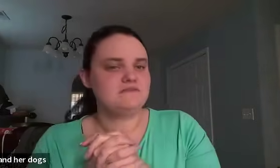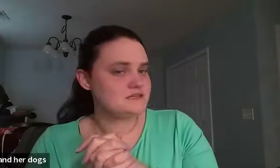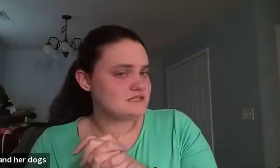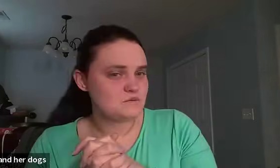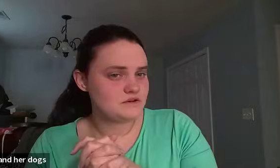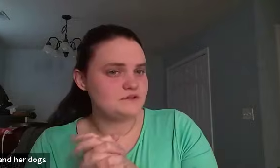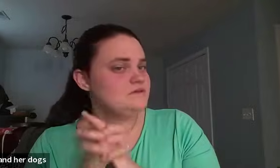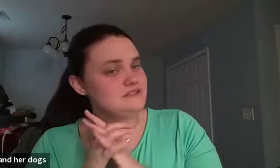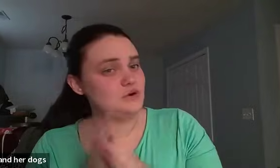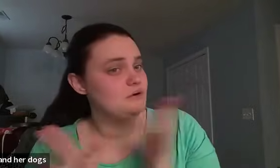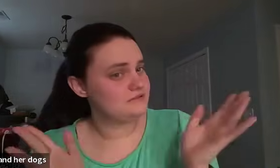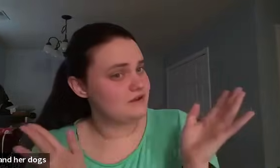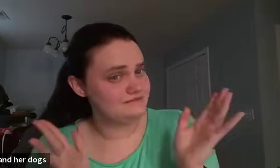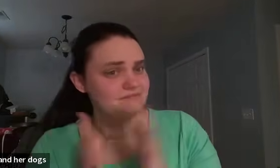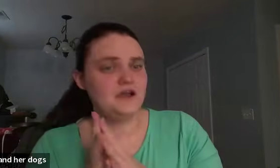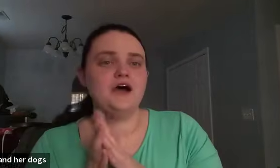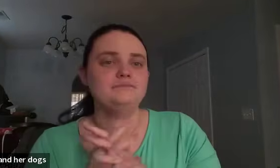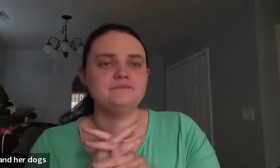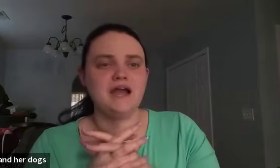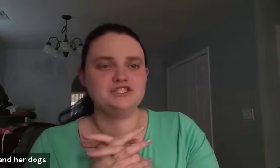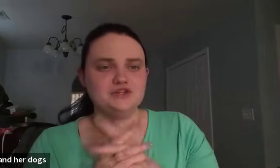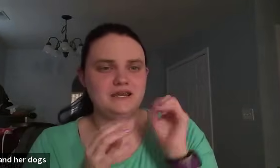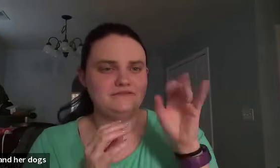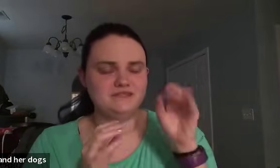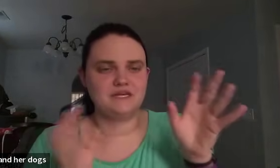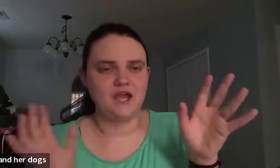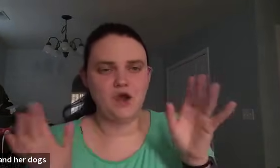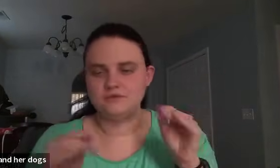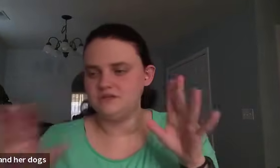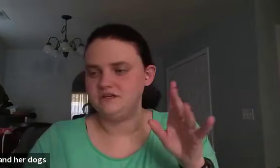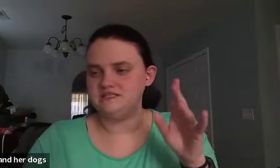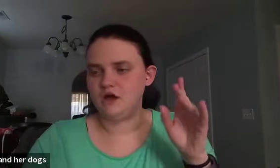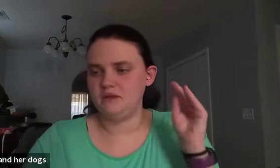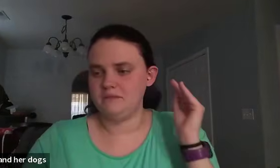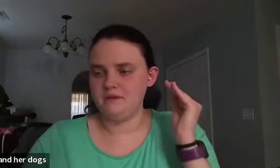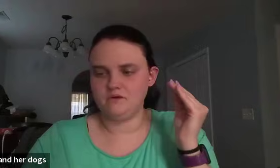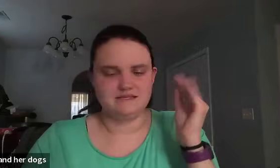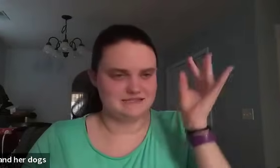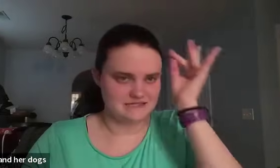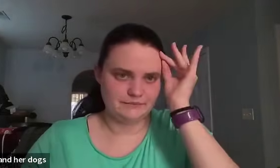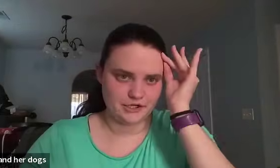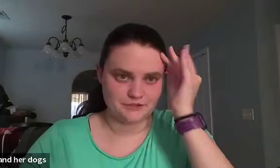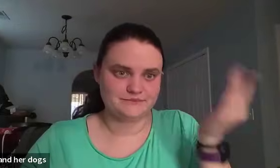that doesn't work for you, that's totally fine. I just try to give as many opportunities to help it memorize and stick better.